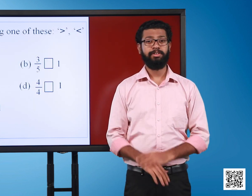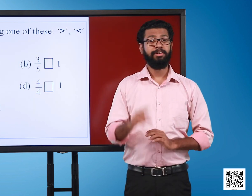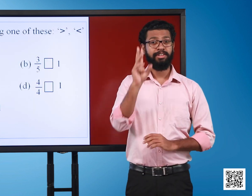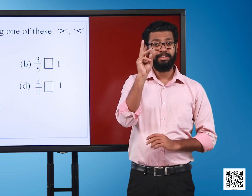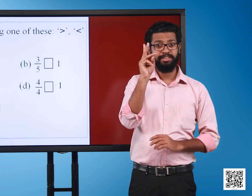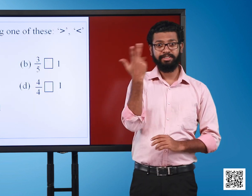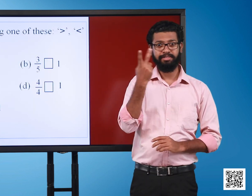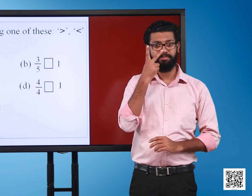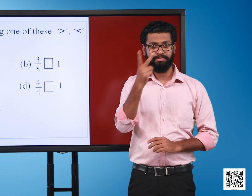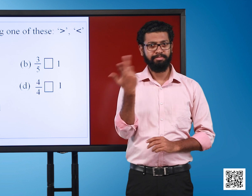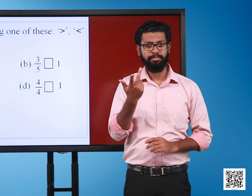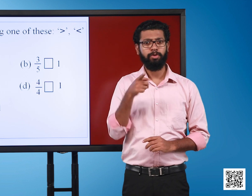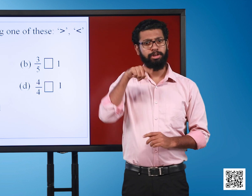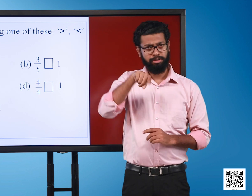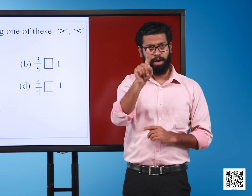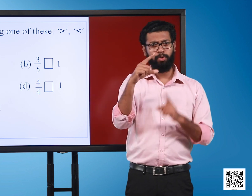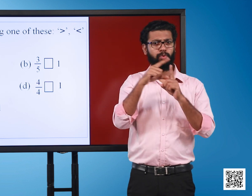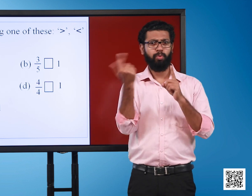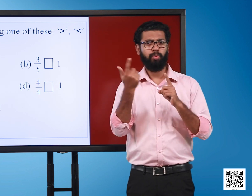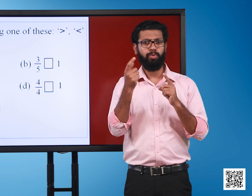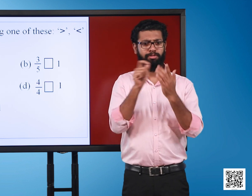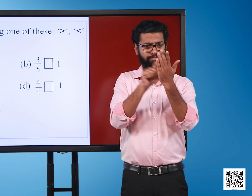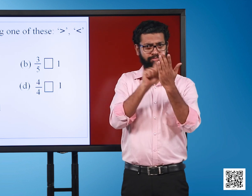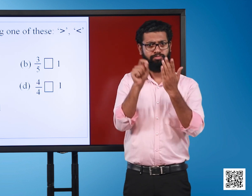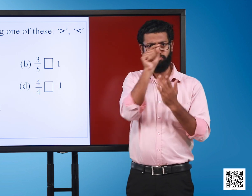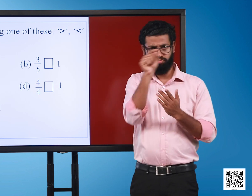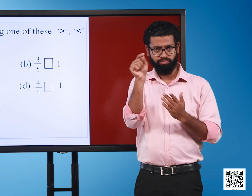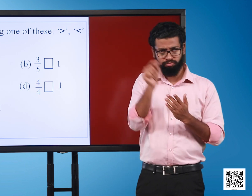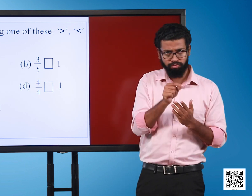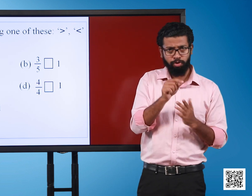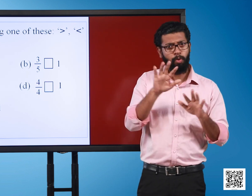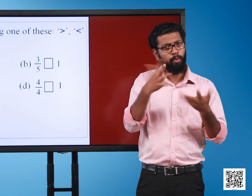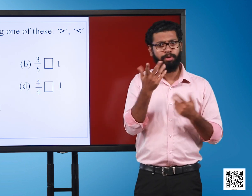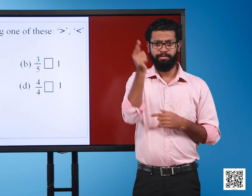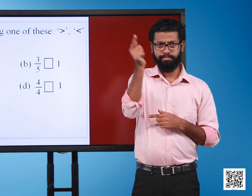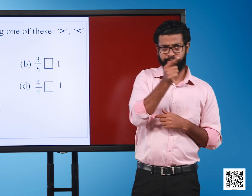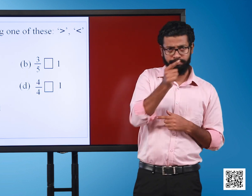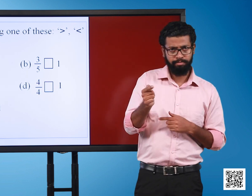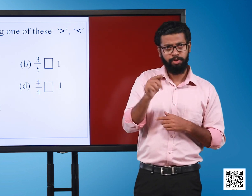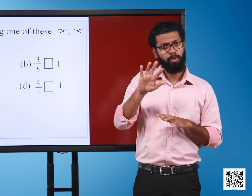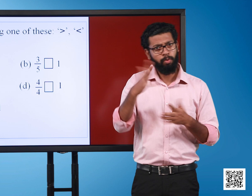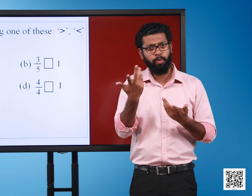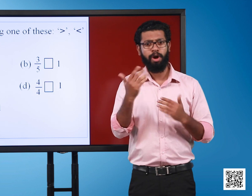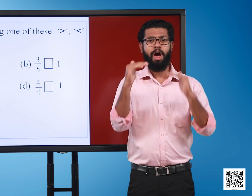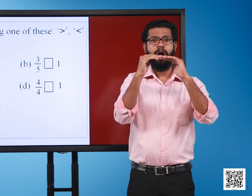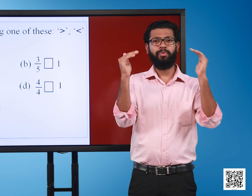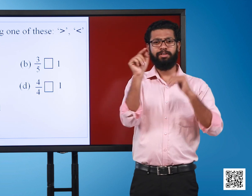3. Fill up using one of these: greater than, less than, or equal to.